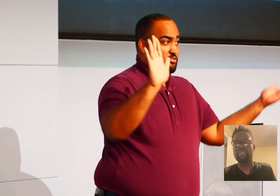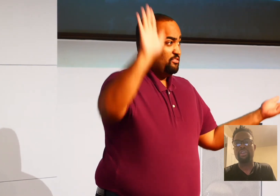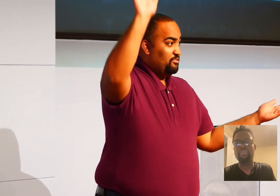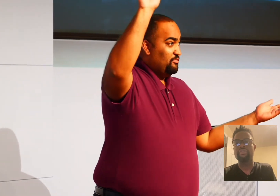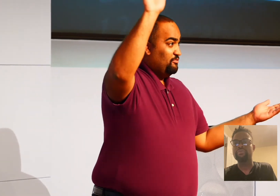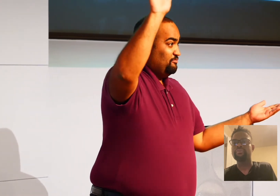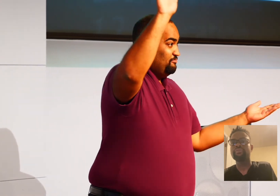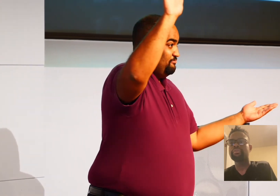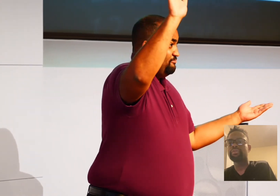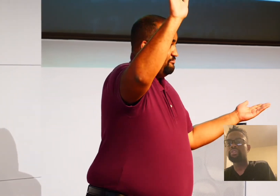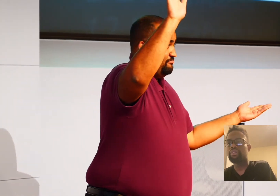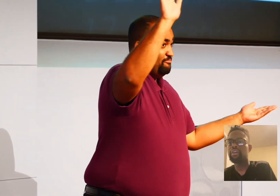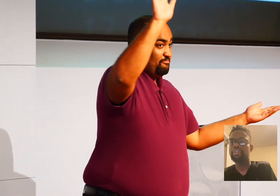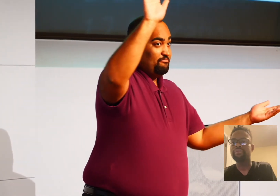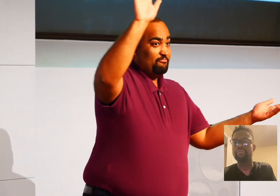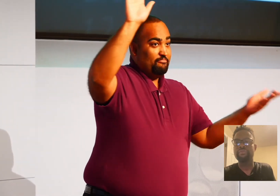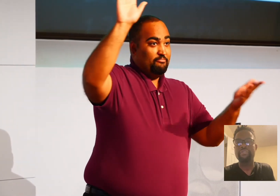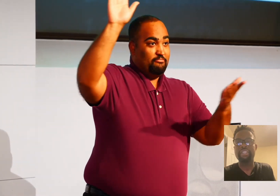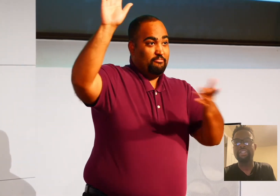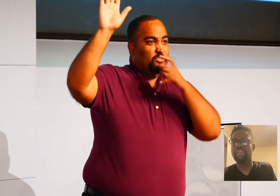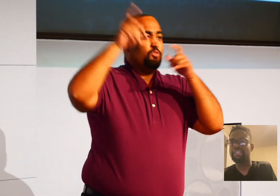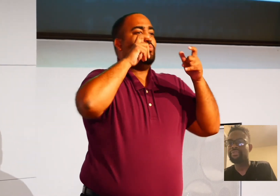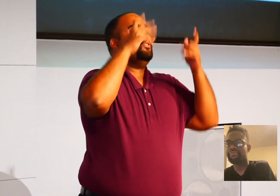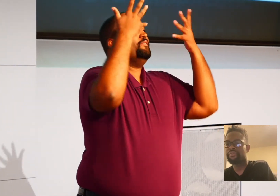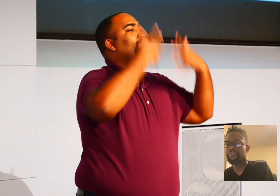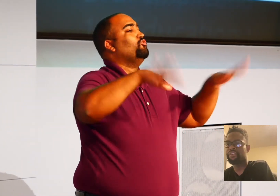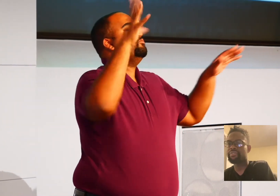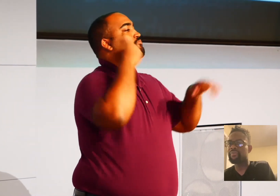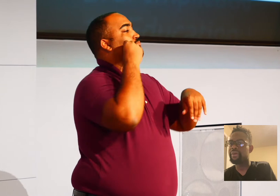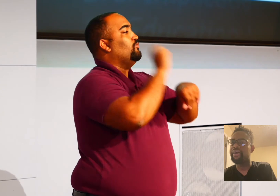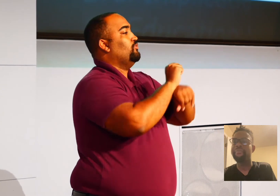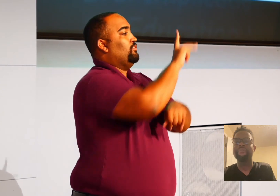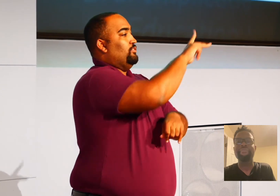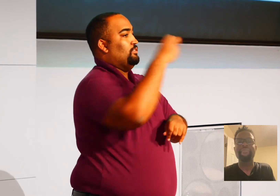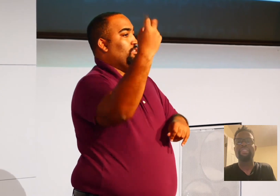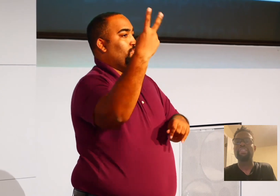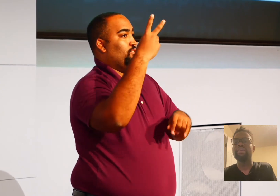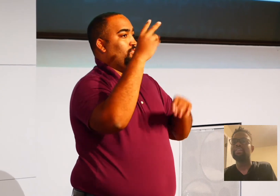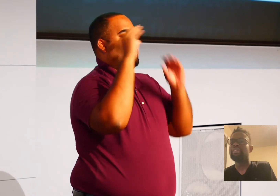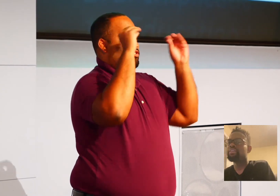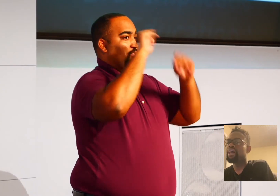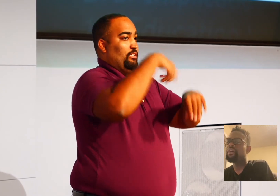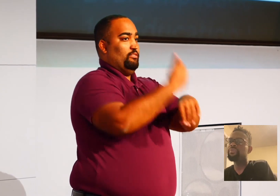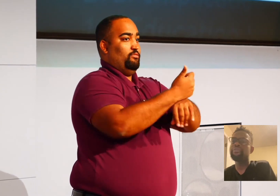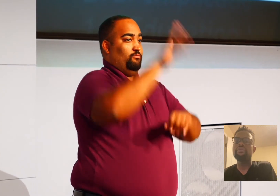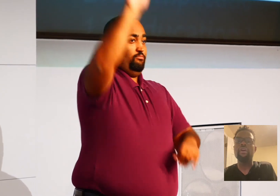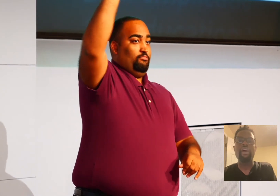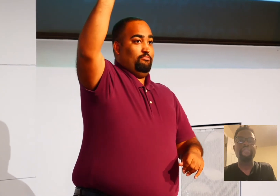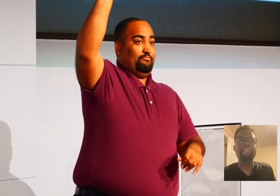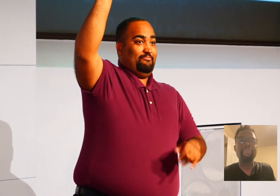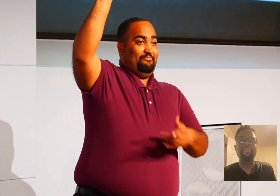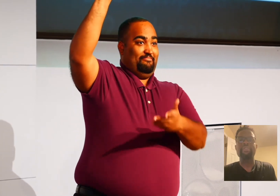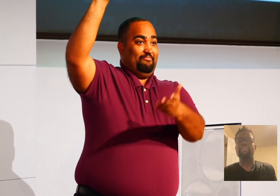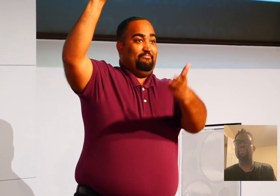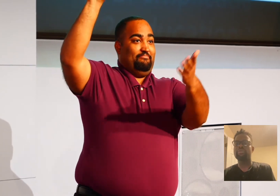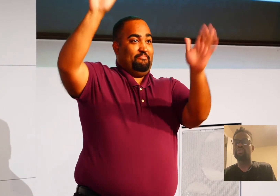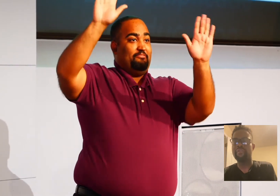setting? Go on, raise your hands, raise them up high. How many of you all have experienced the K through 12